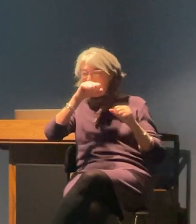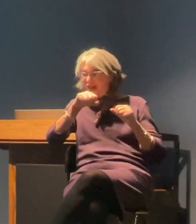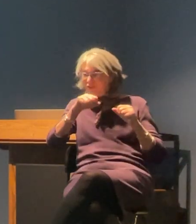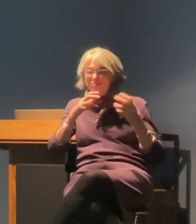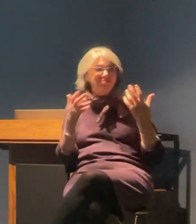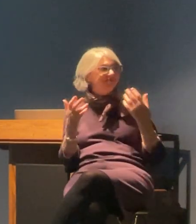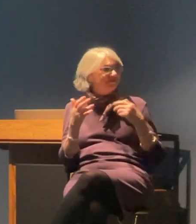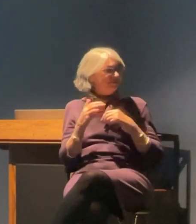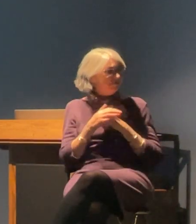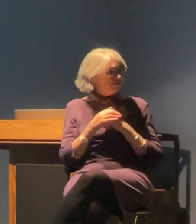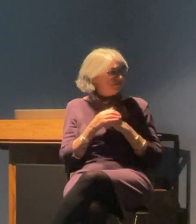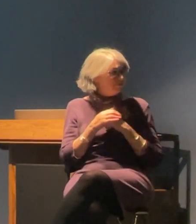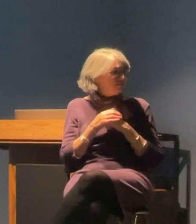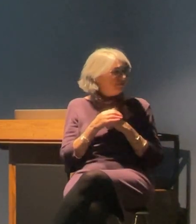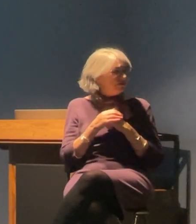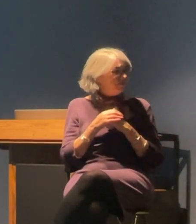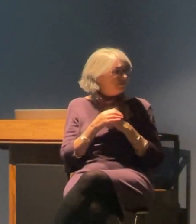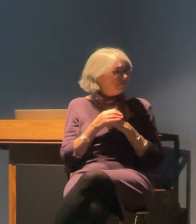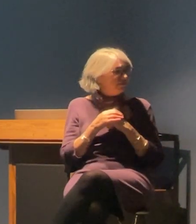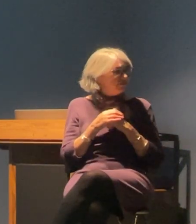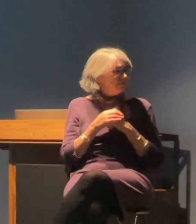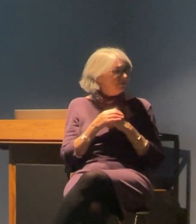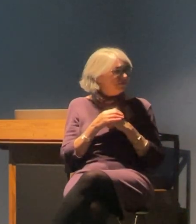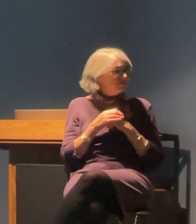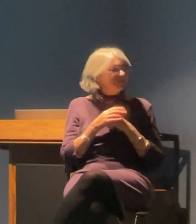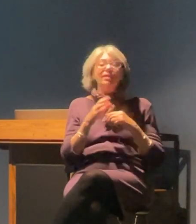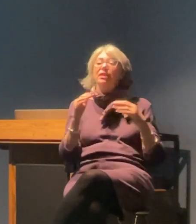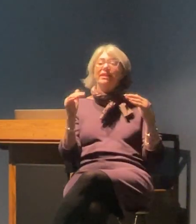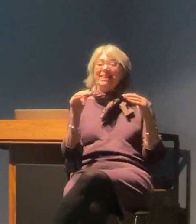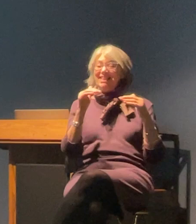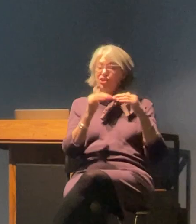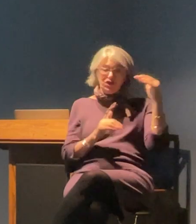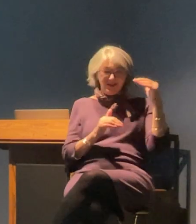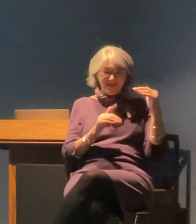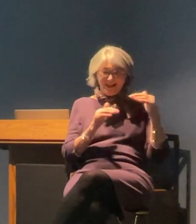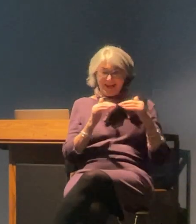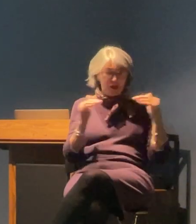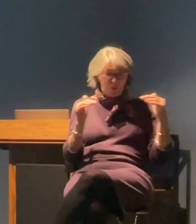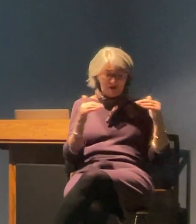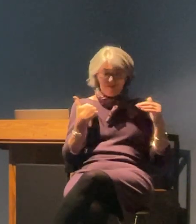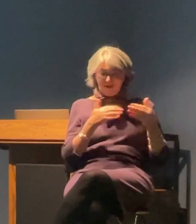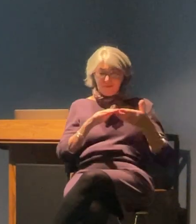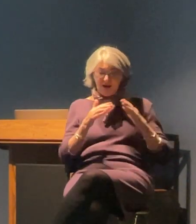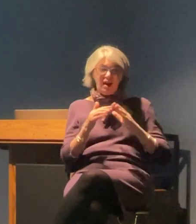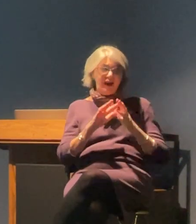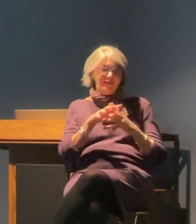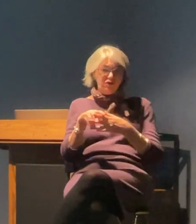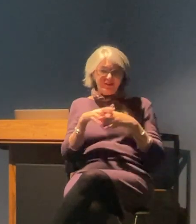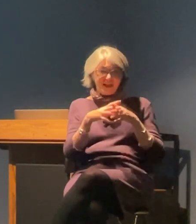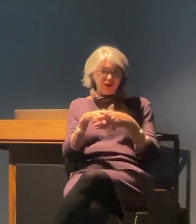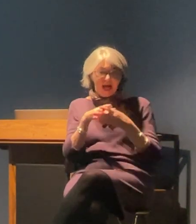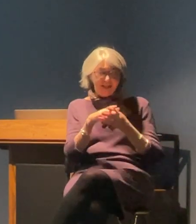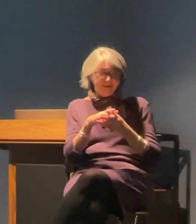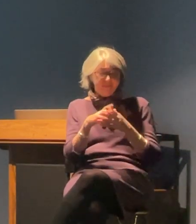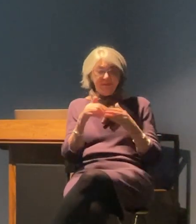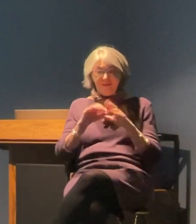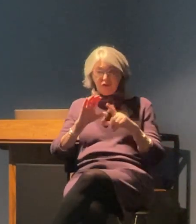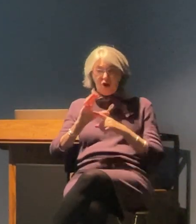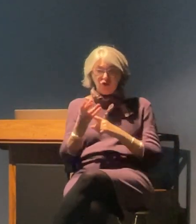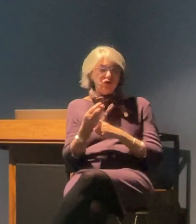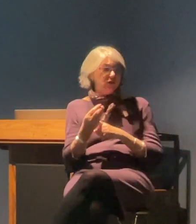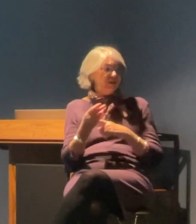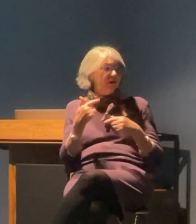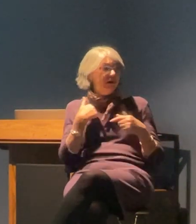pointing out that injustice and inequalities in our communities have a lot of intersectionalities. Yes. Within the culture of